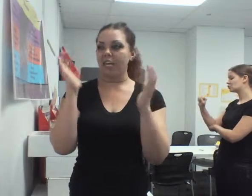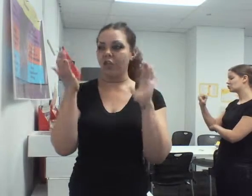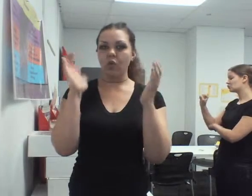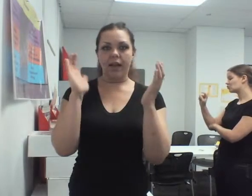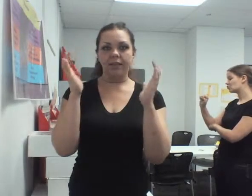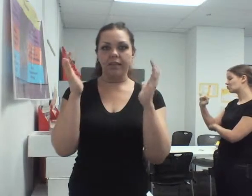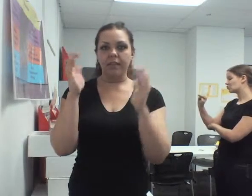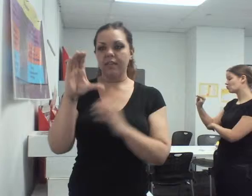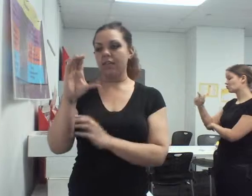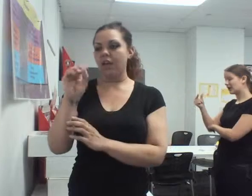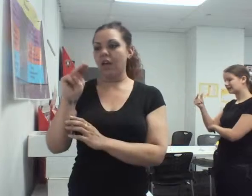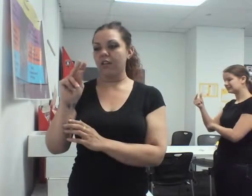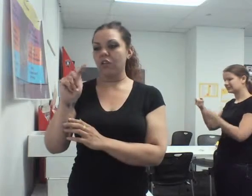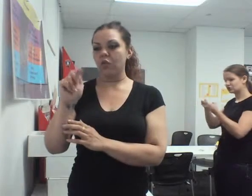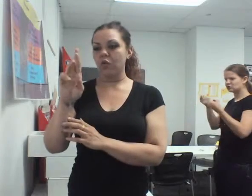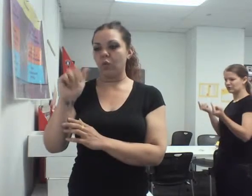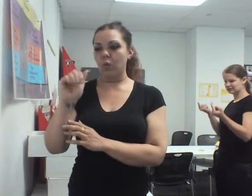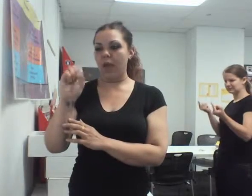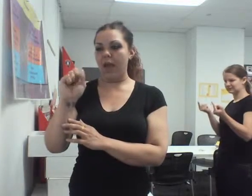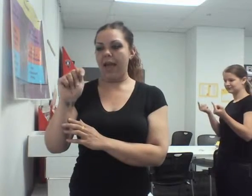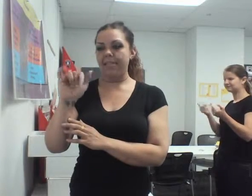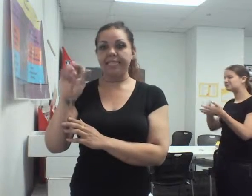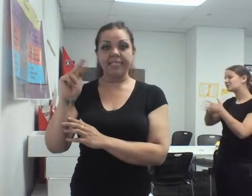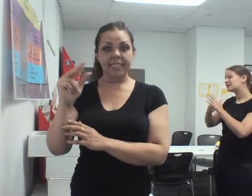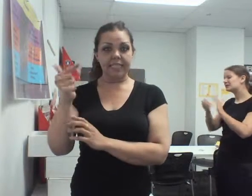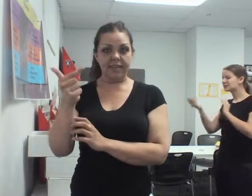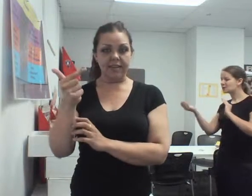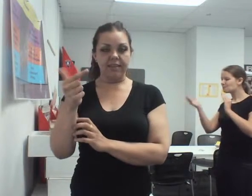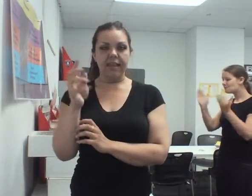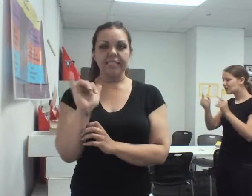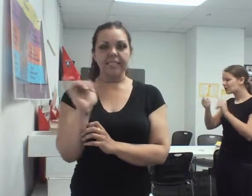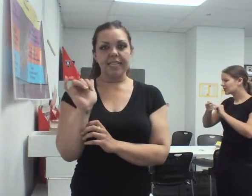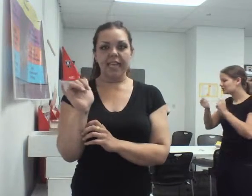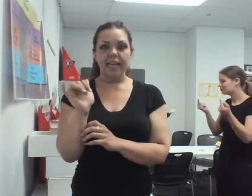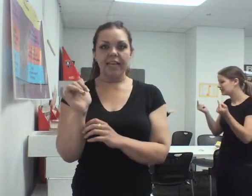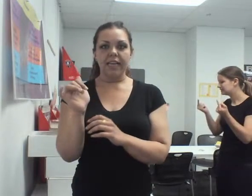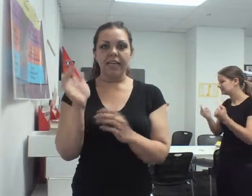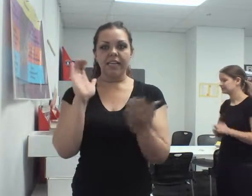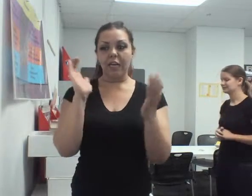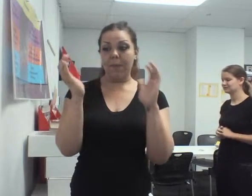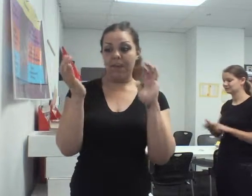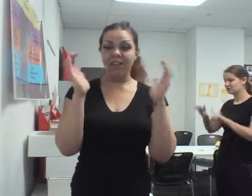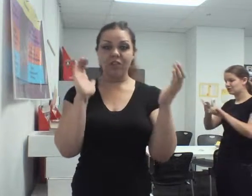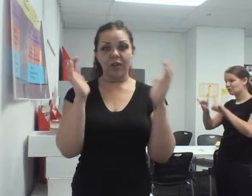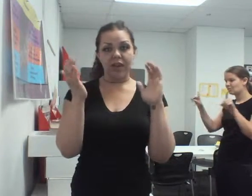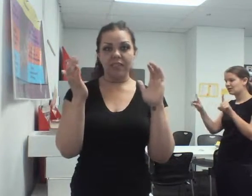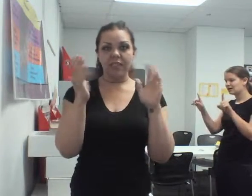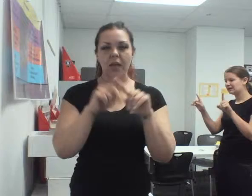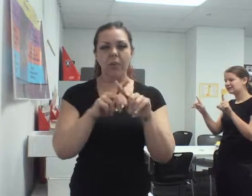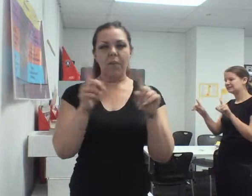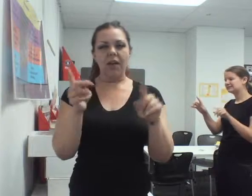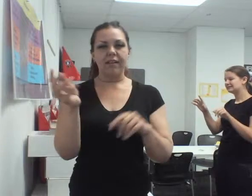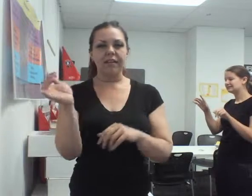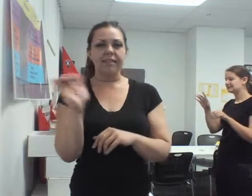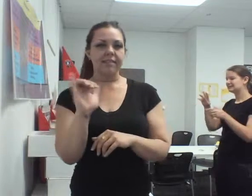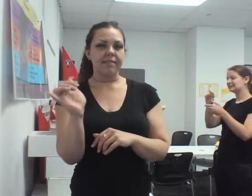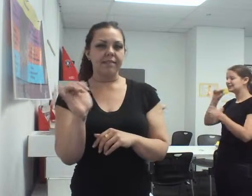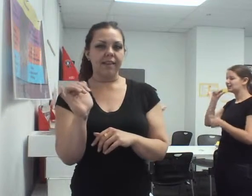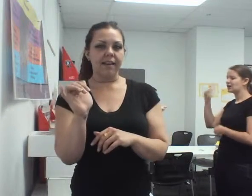a compare-contrast. But instead of just giving a definitive statement, you're going